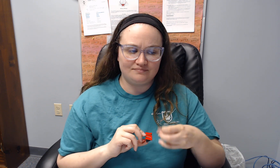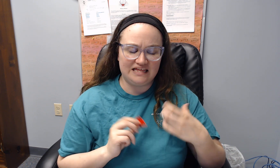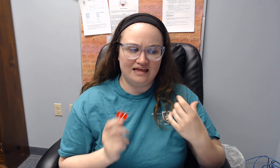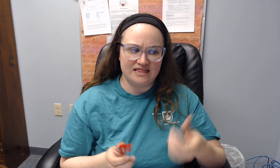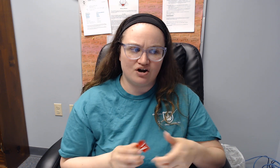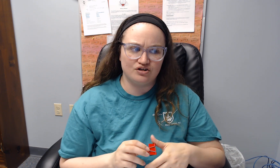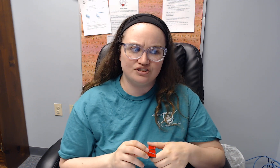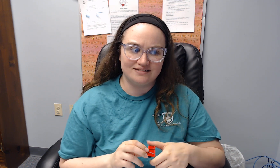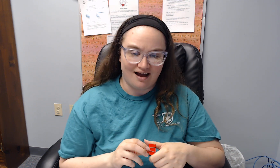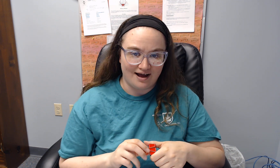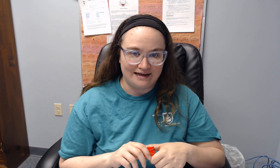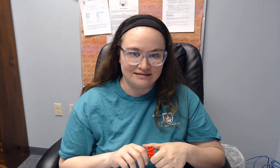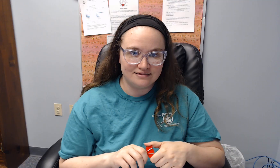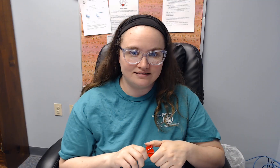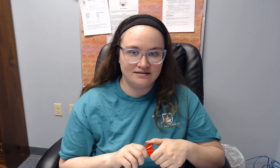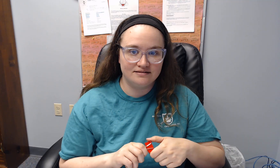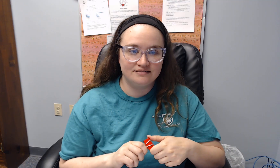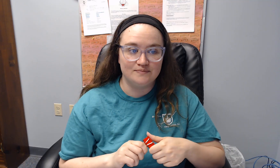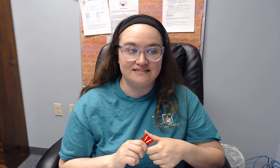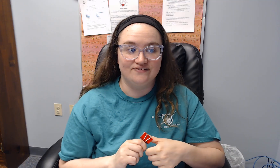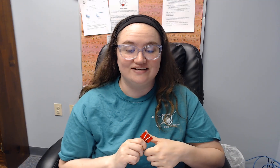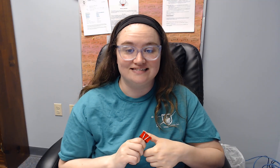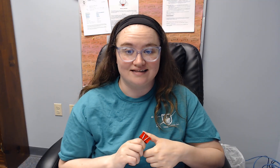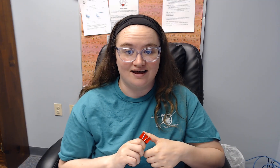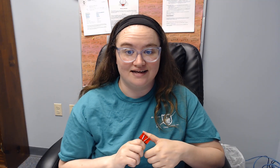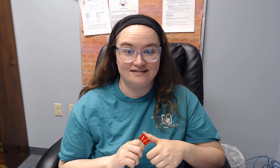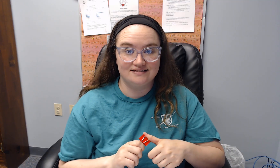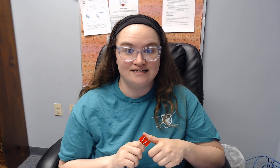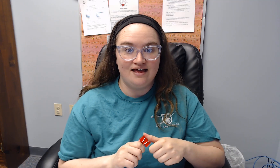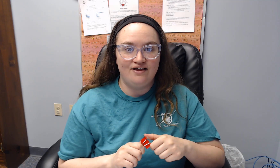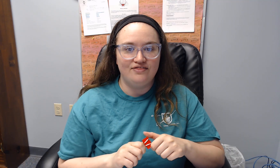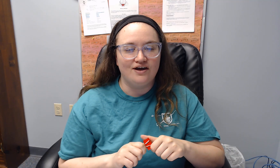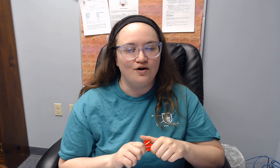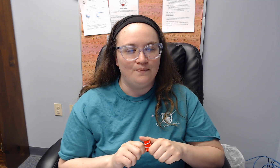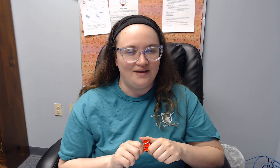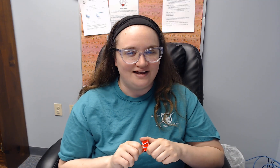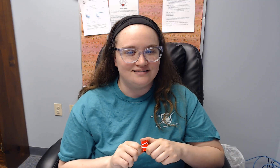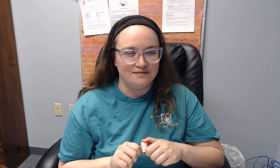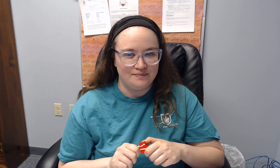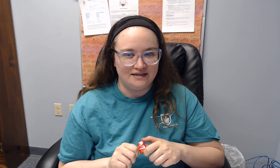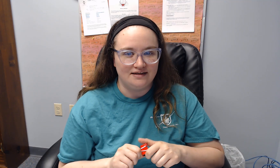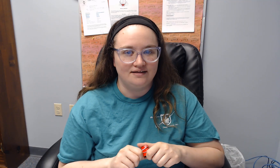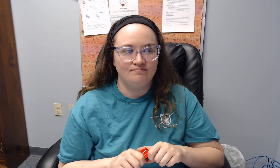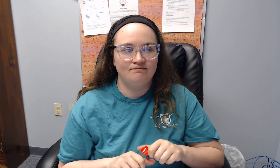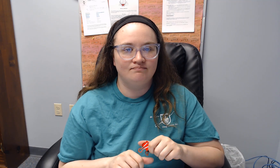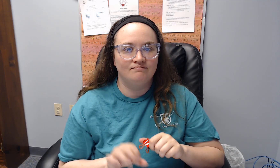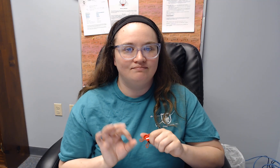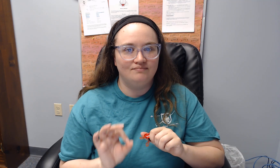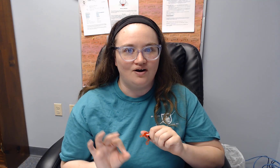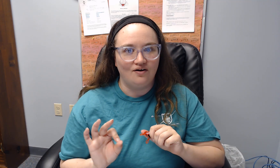And there are signs, specific signs, that are made to be on the down